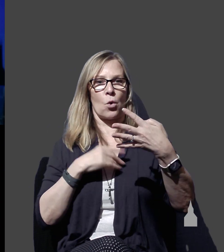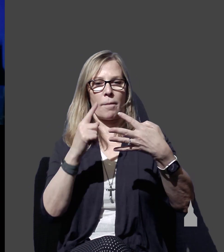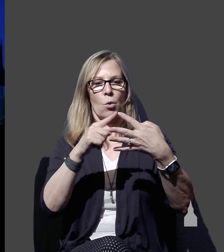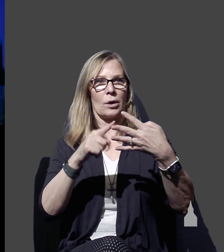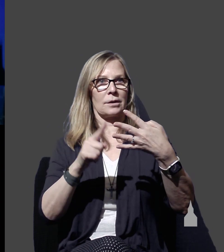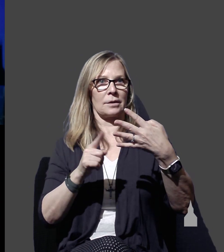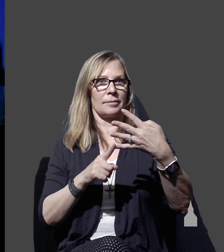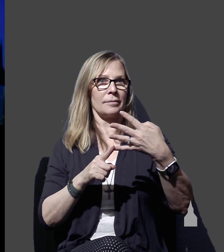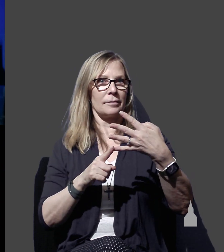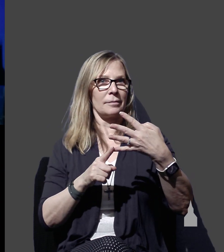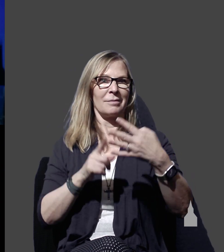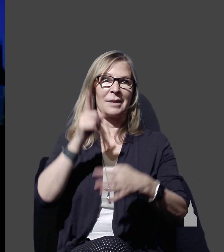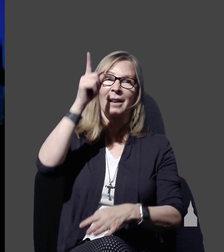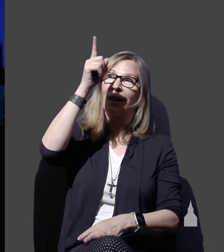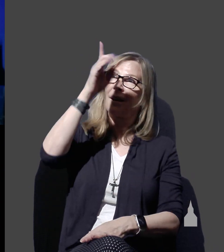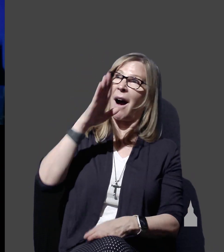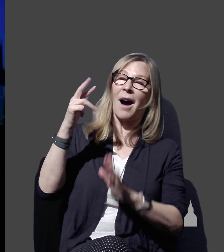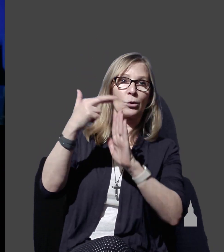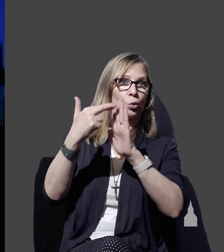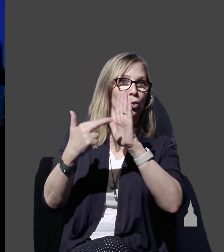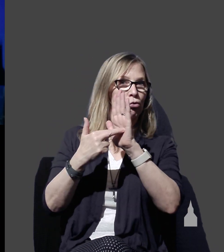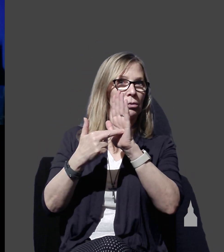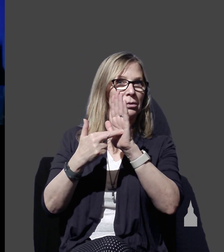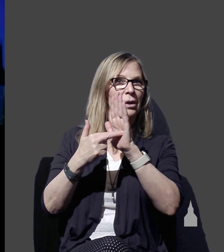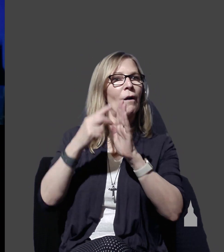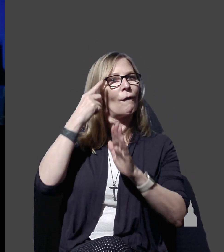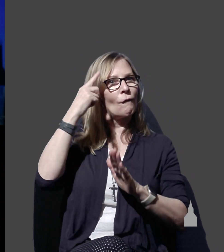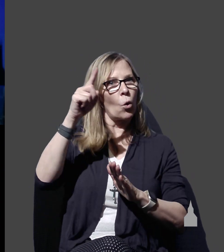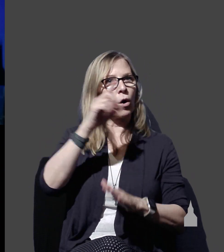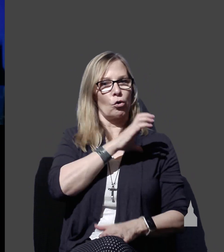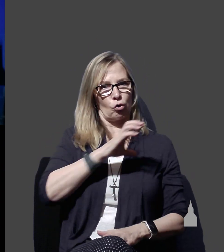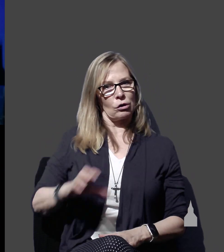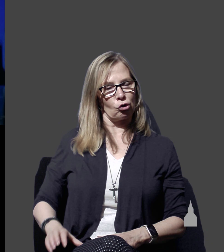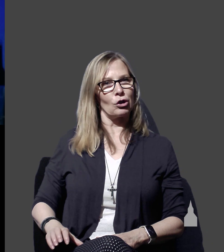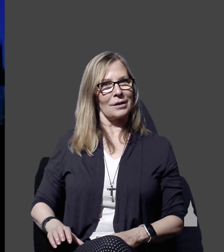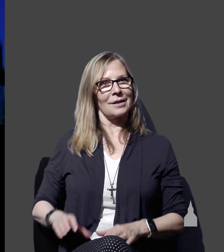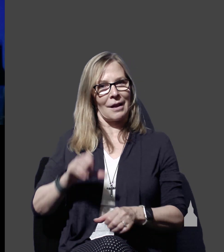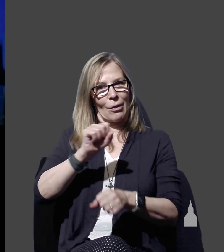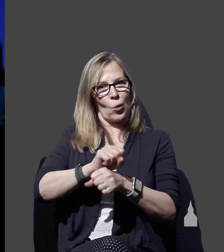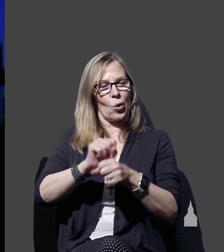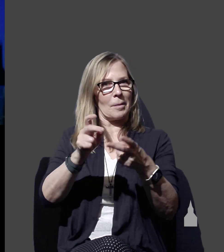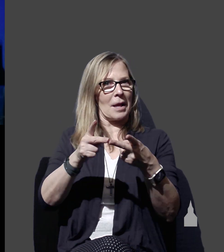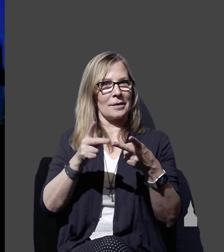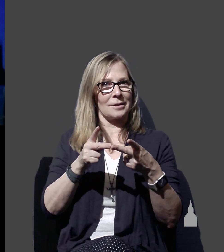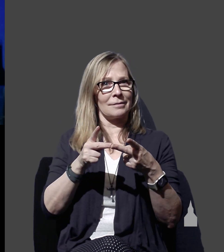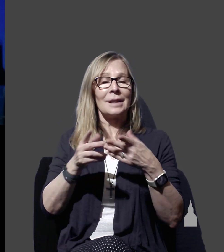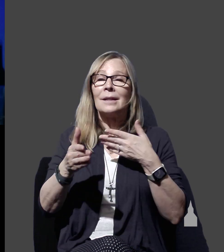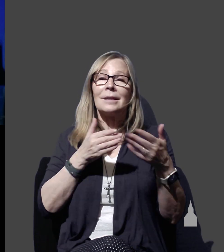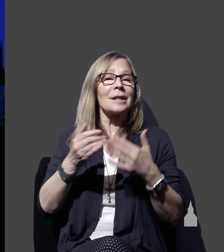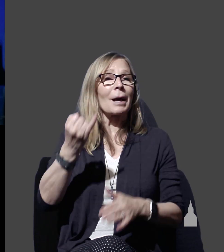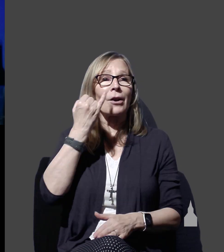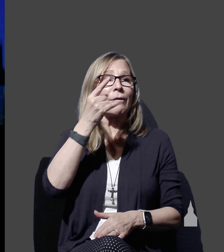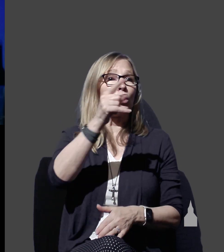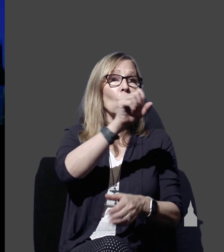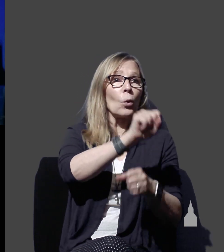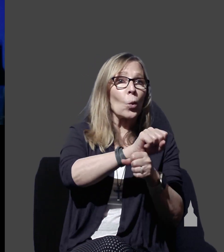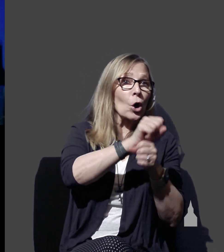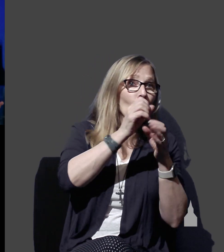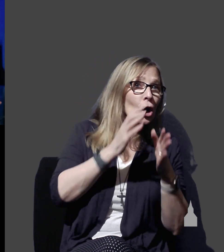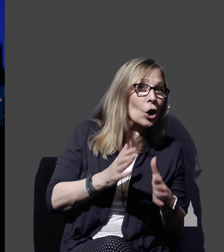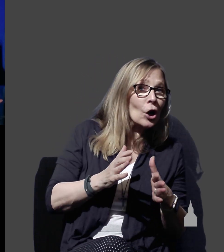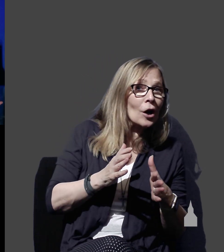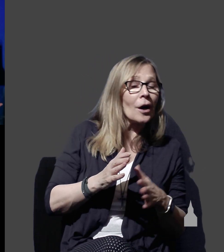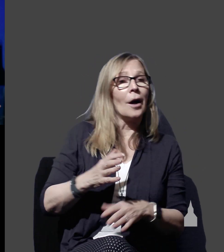for Christians in the workplace. God's standards for Christians in the workplace. And it doesn't matter if you're the employer or the boss,